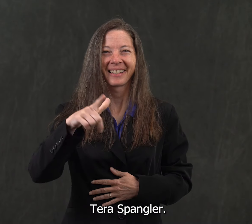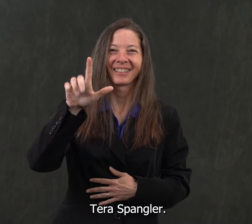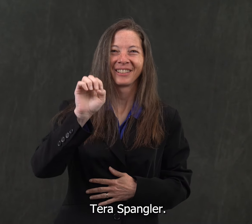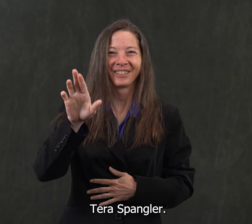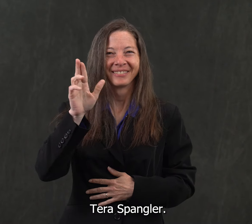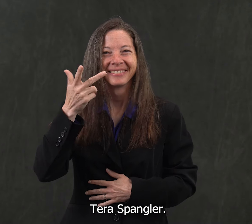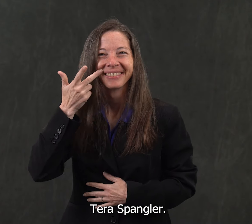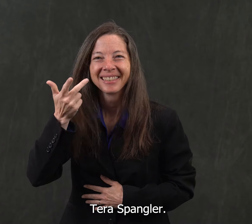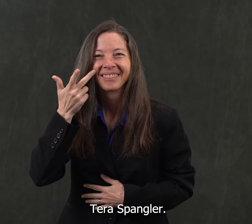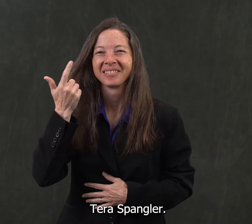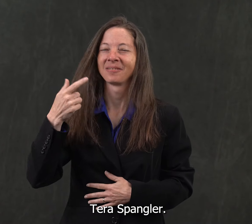Tara Spangler.